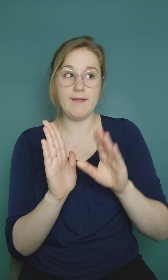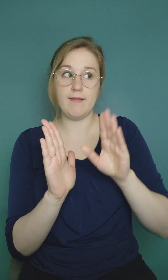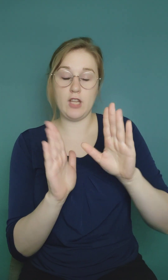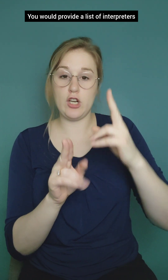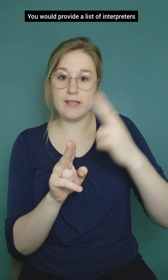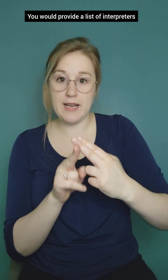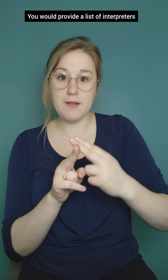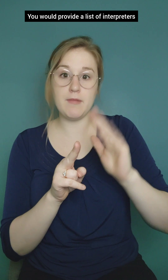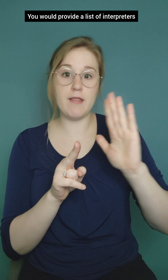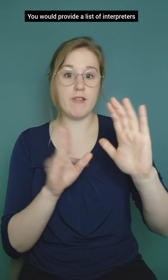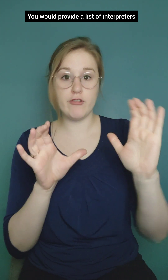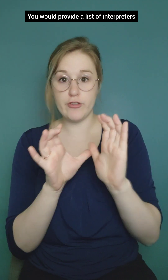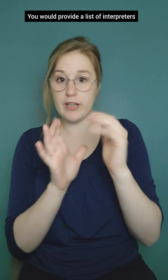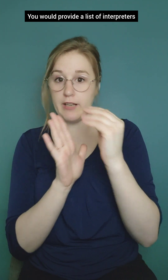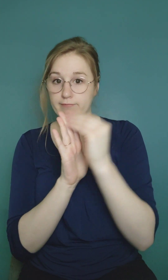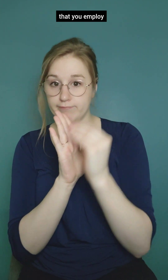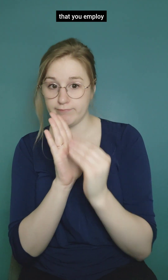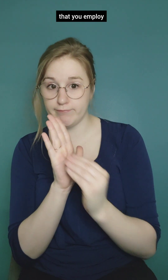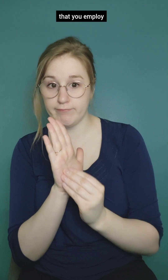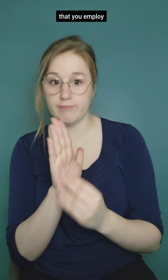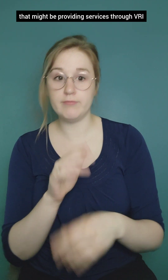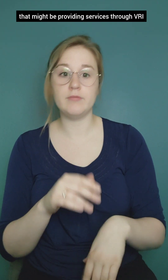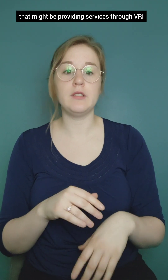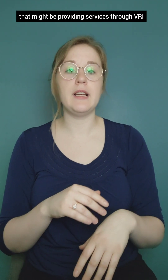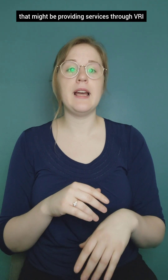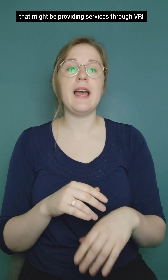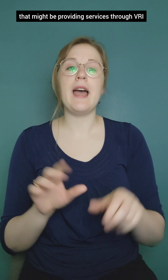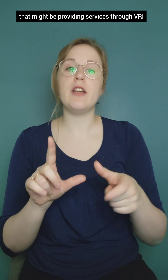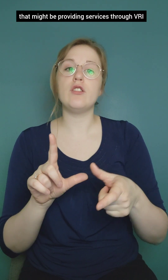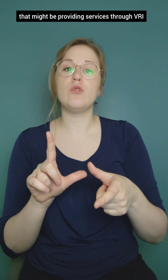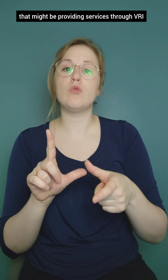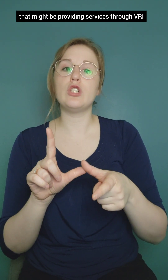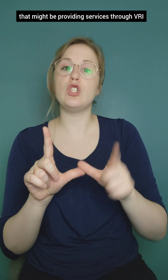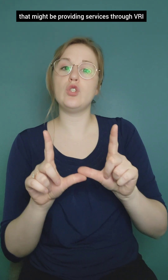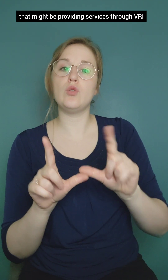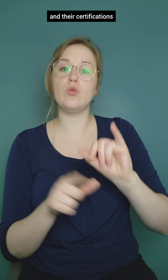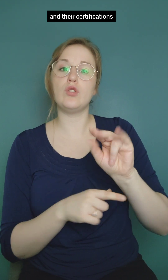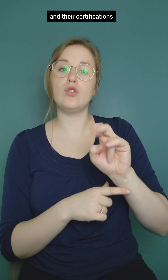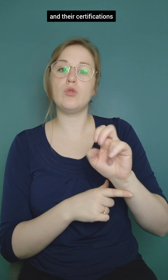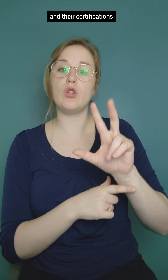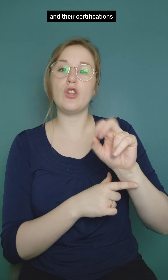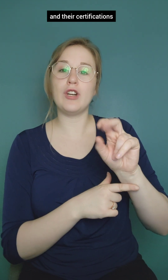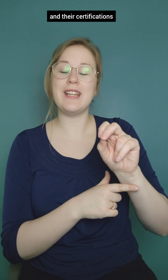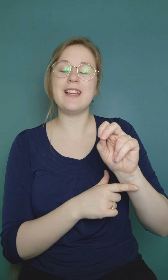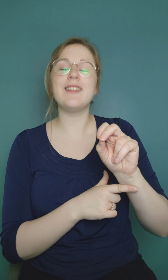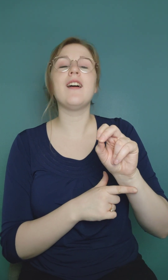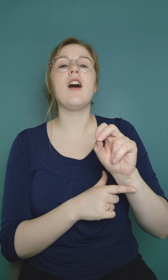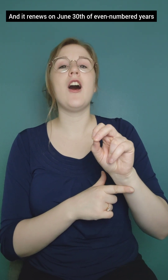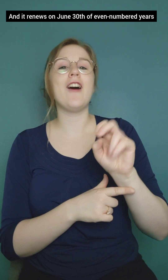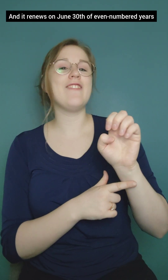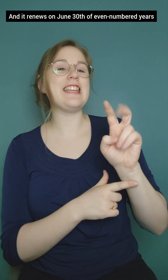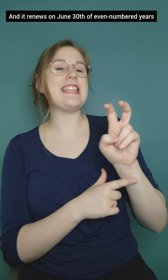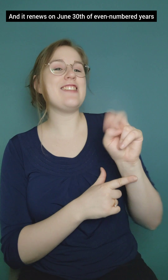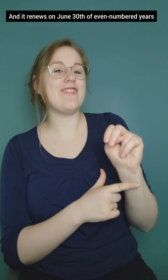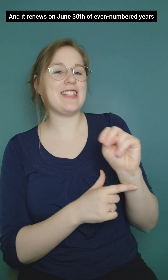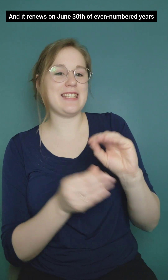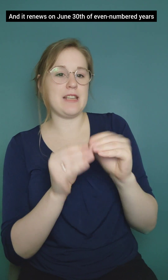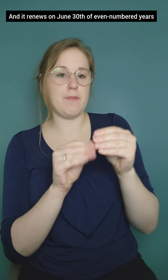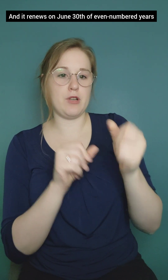You would provide a list of interpreters that you employ that might be providing services through VRI and their certifications. And it renews on June 30th of